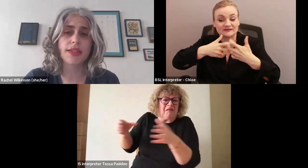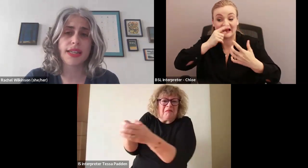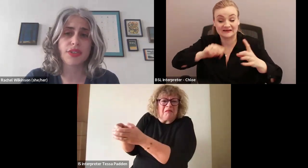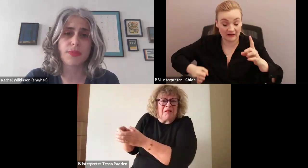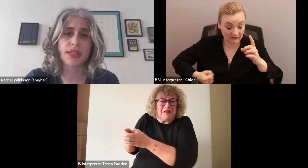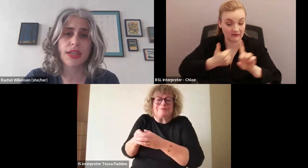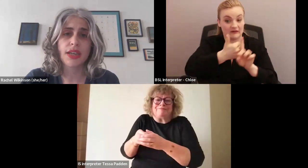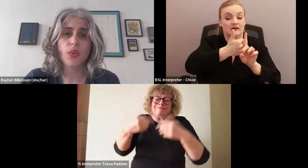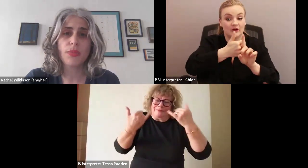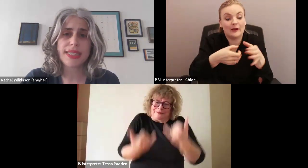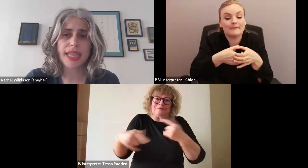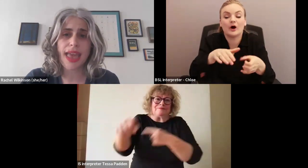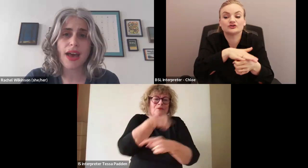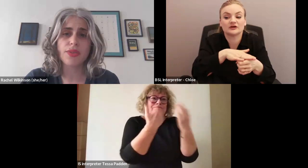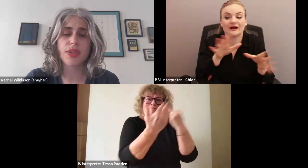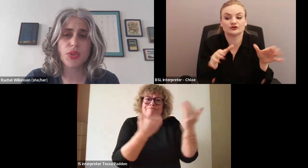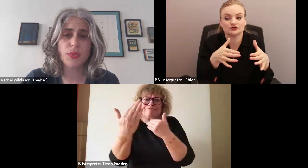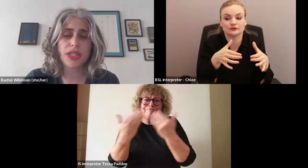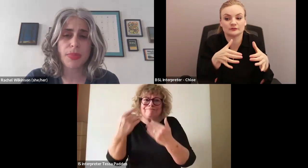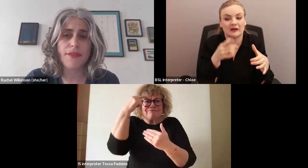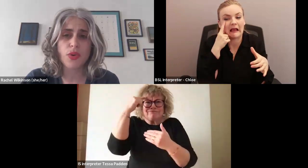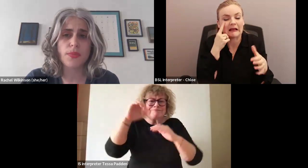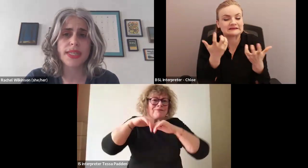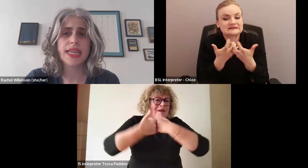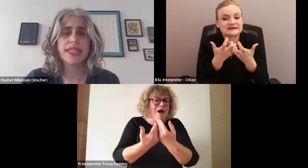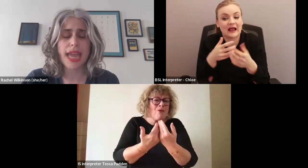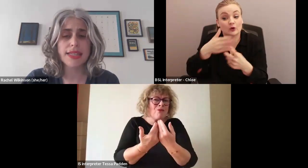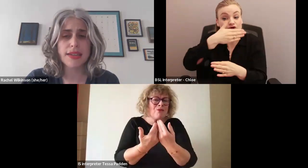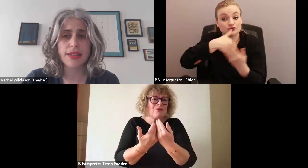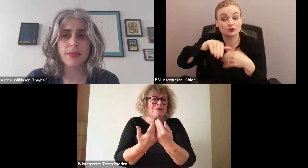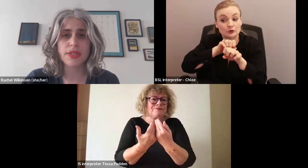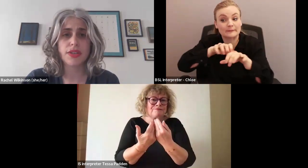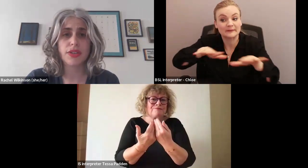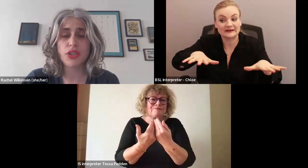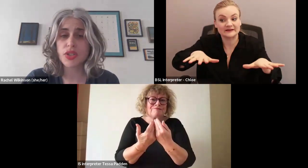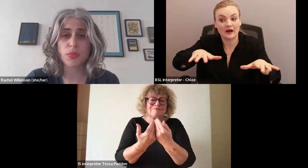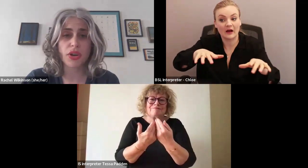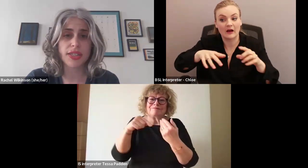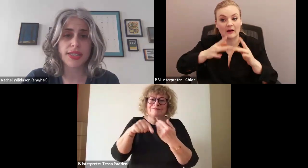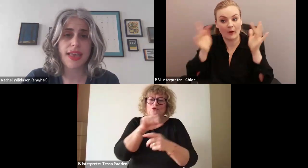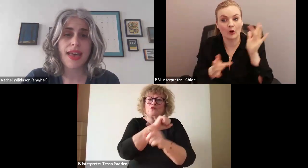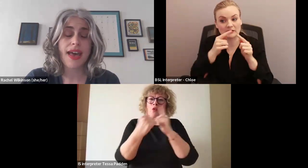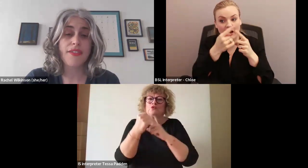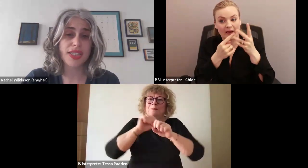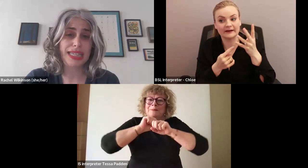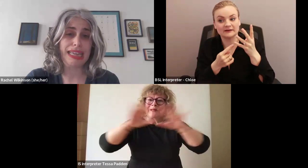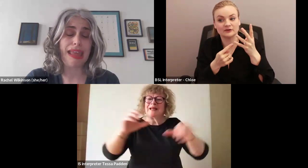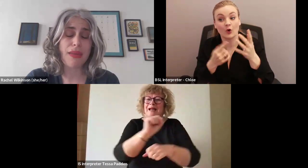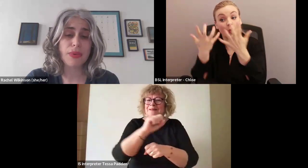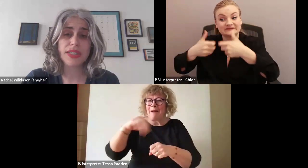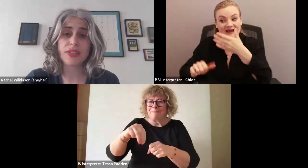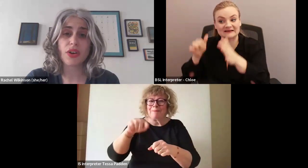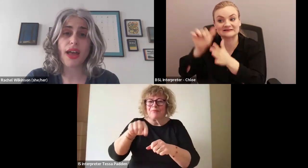on marginalized groups. We'll be seeing how social media platforms, tech startups, new digital products have